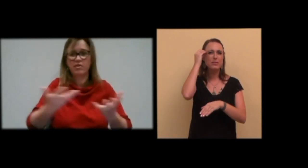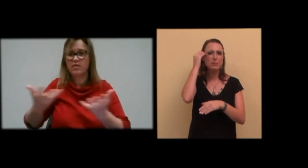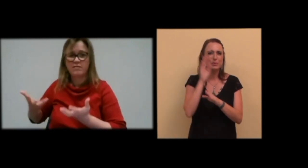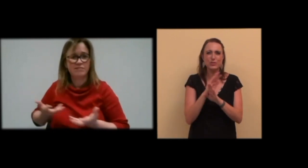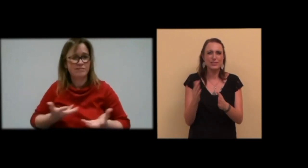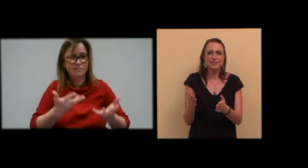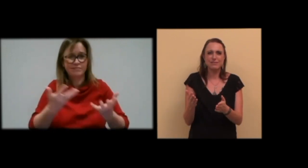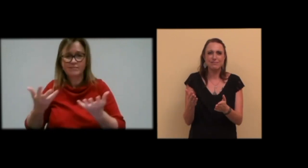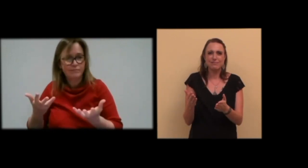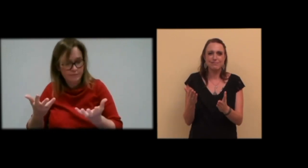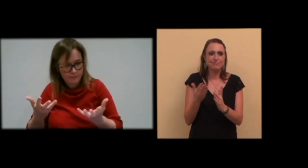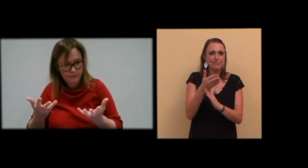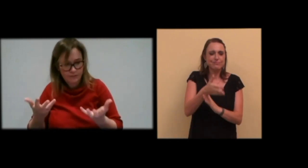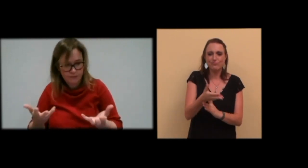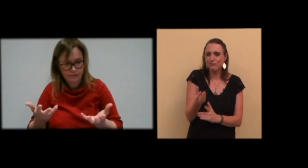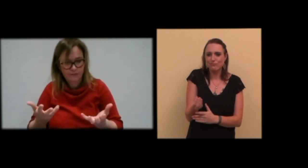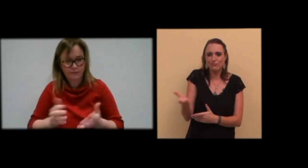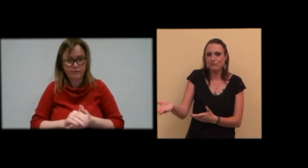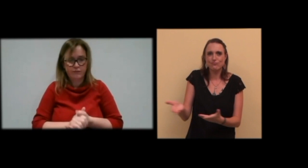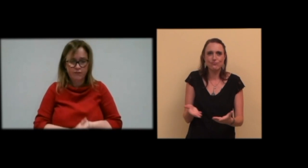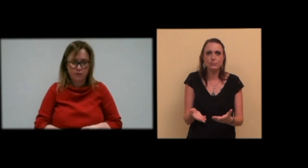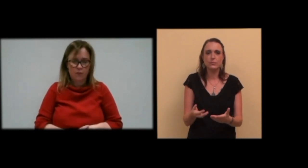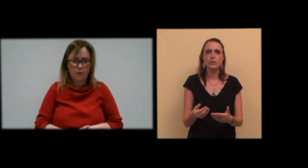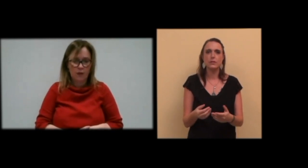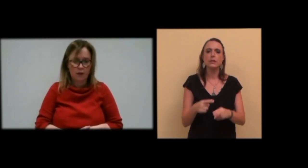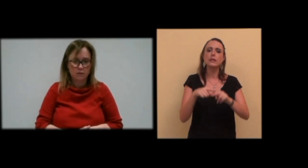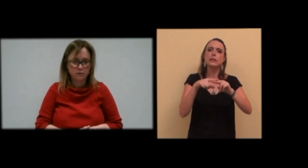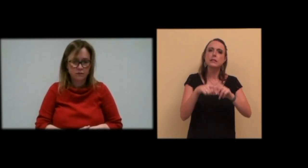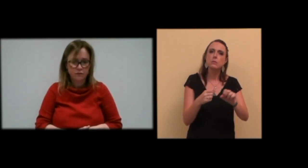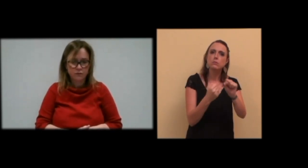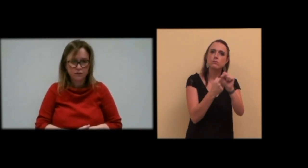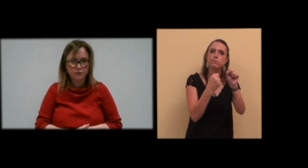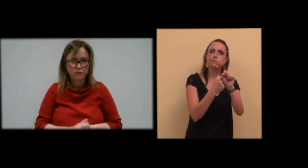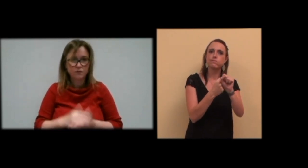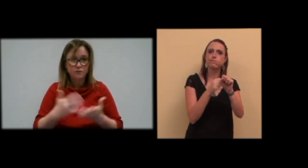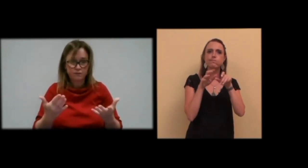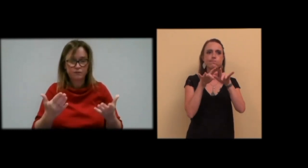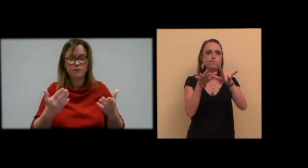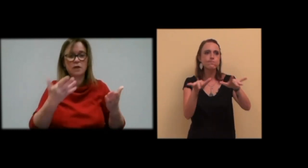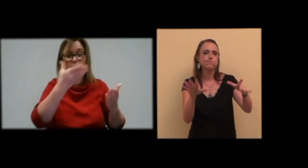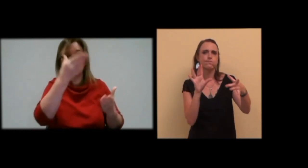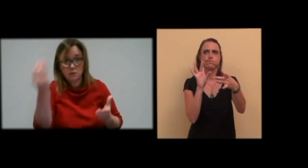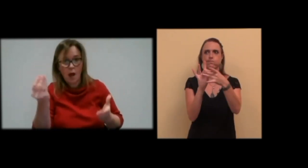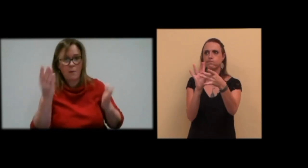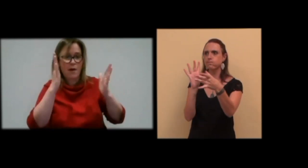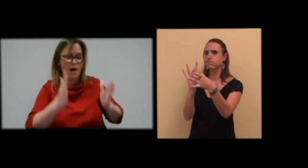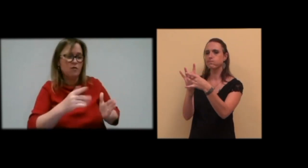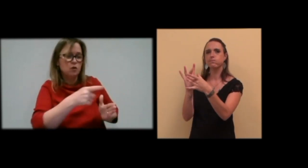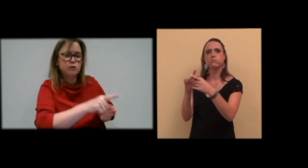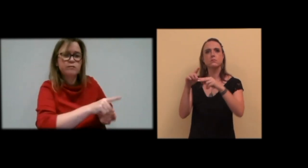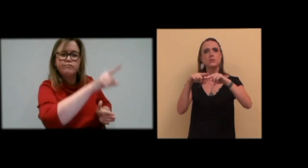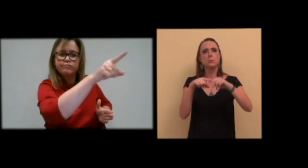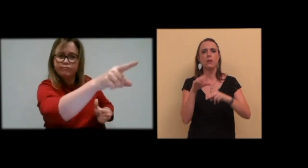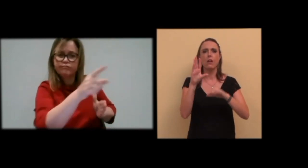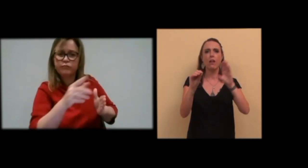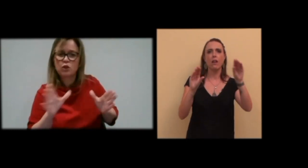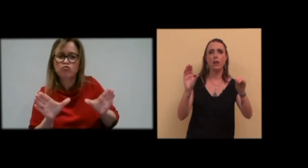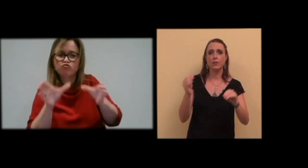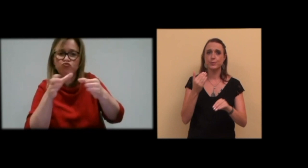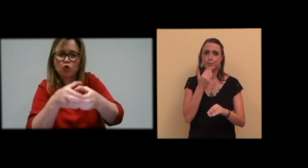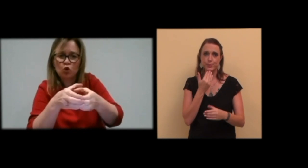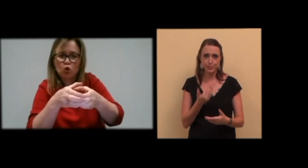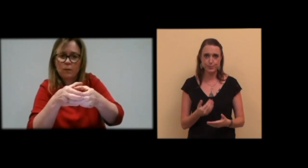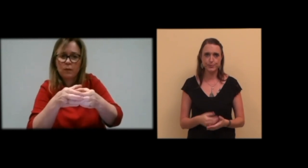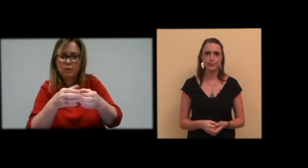themselves. Sometimes that information isn't always available, and it depends on their support network as to who they can ask for